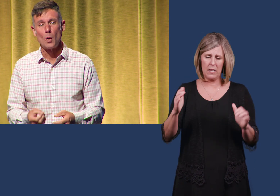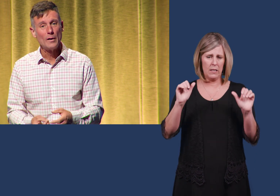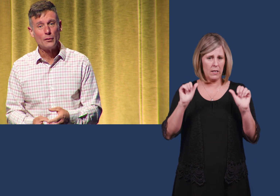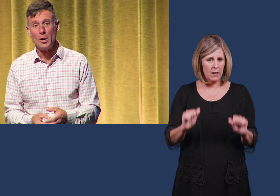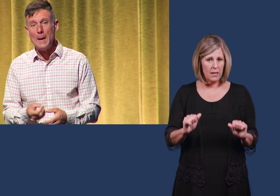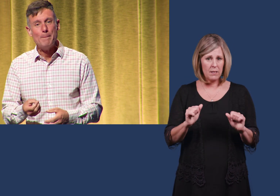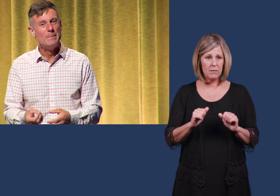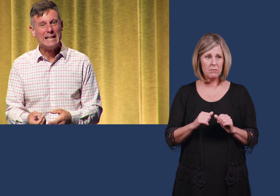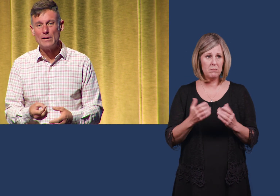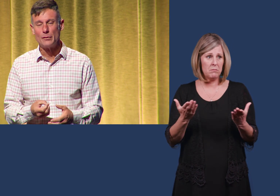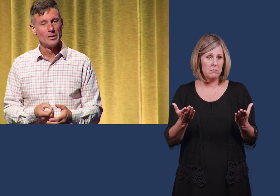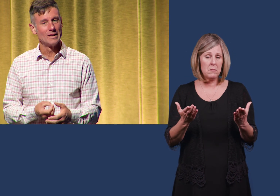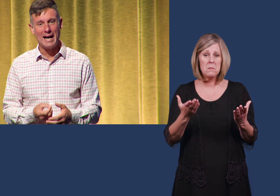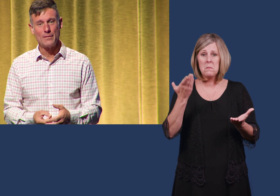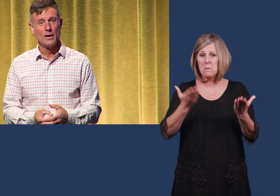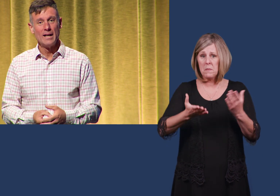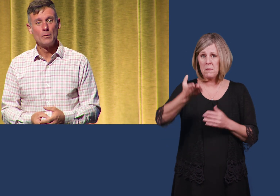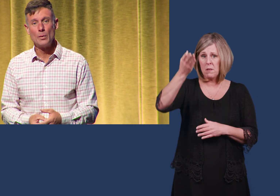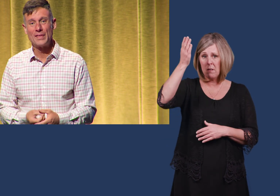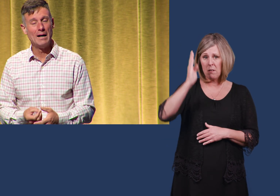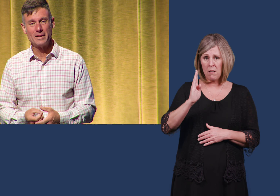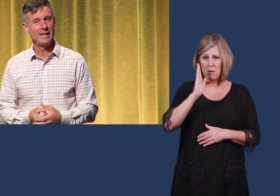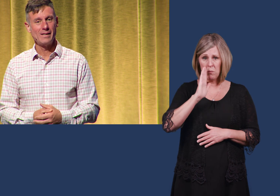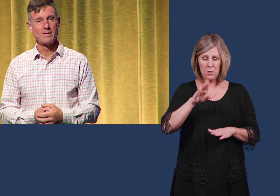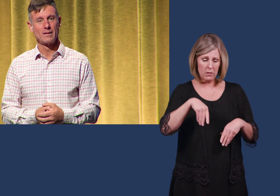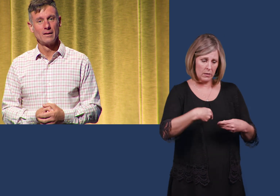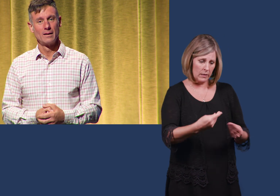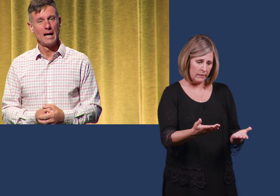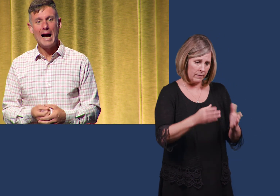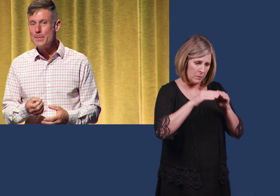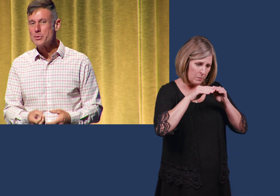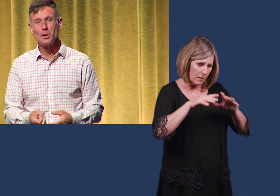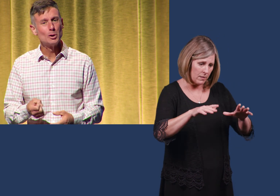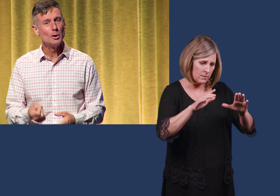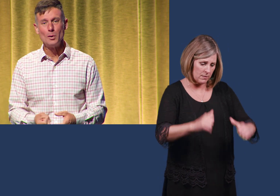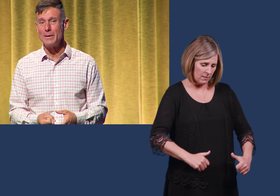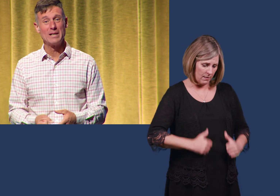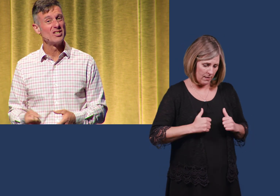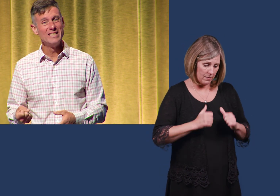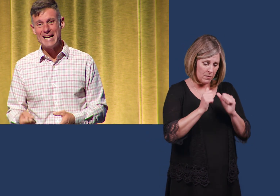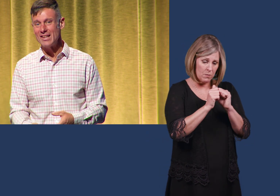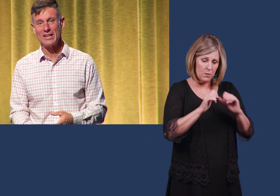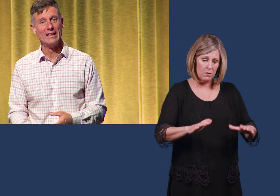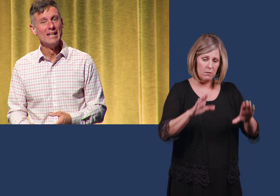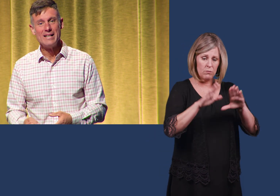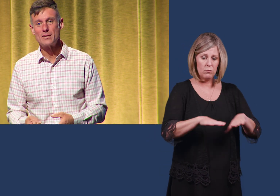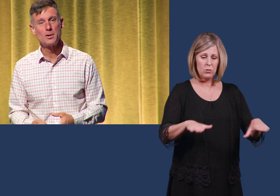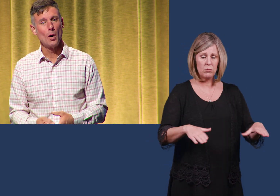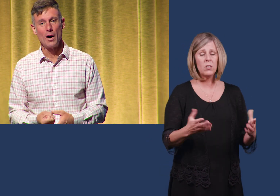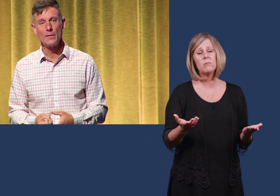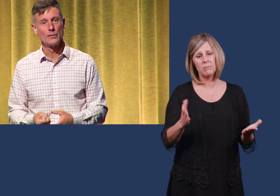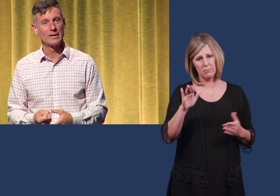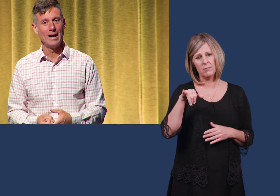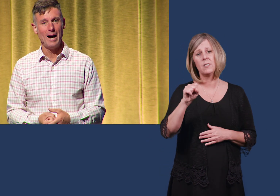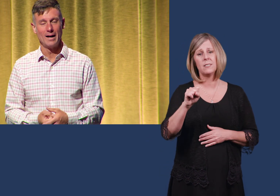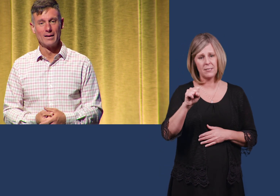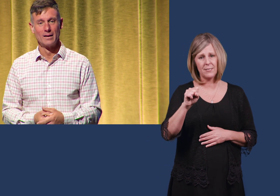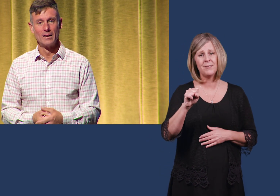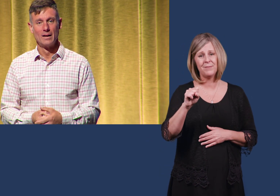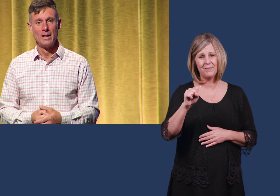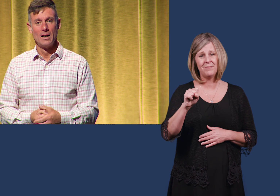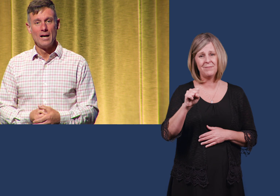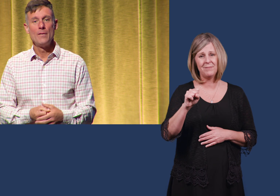you a joyful, meaningful life without kids? Absolutely, because nothing is too hard for